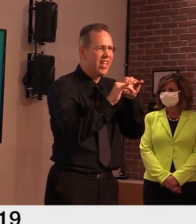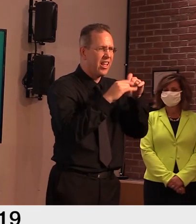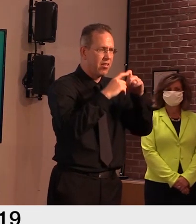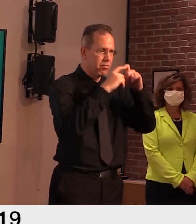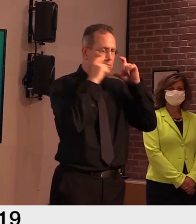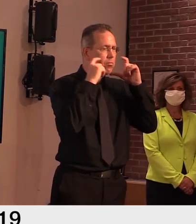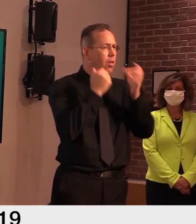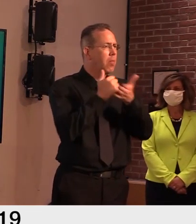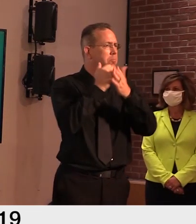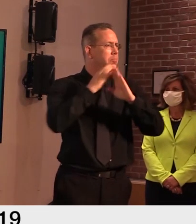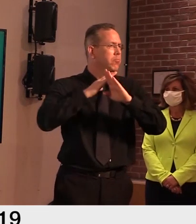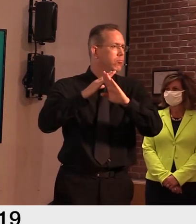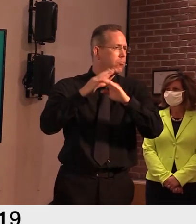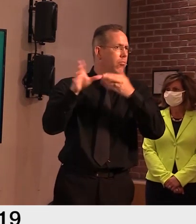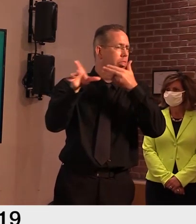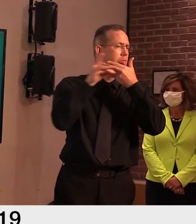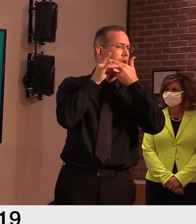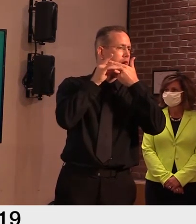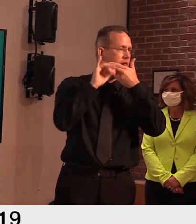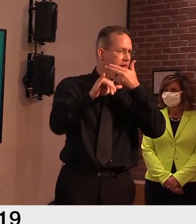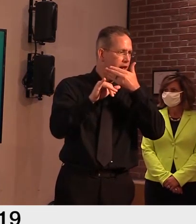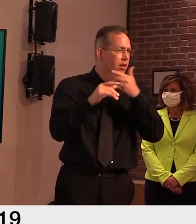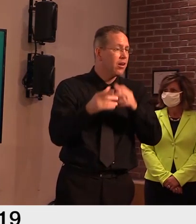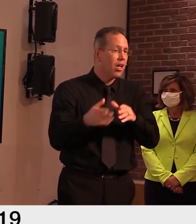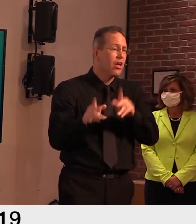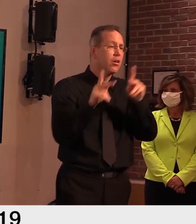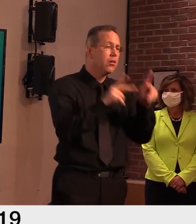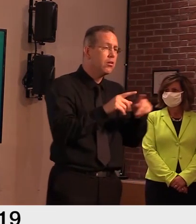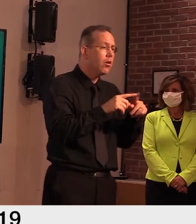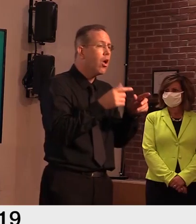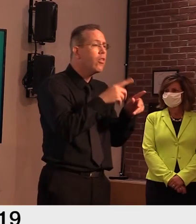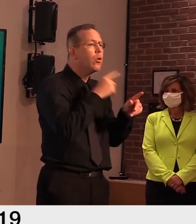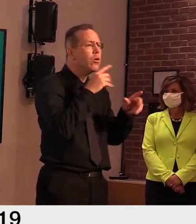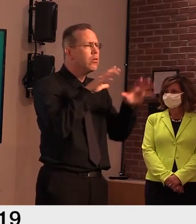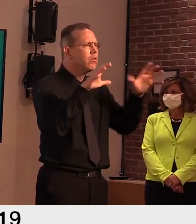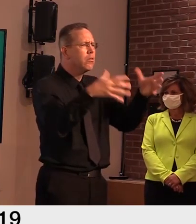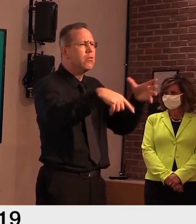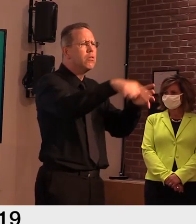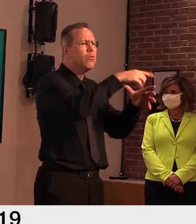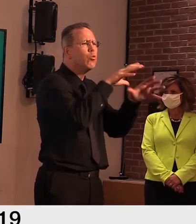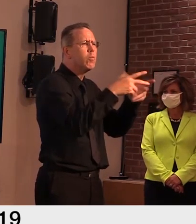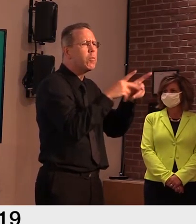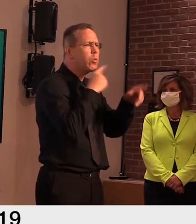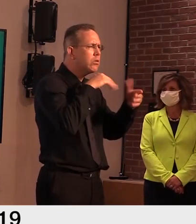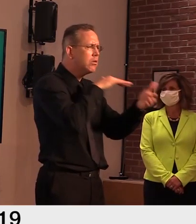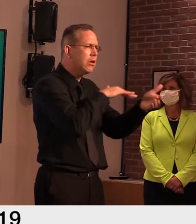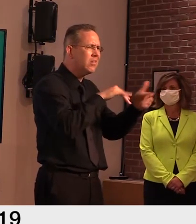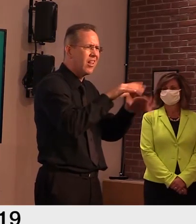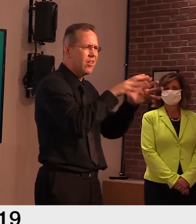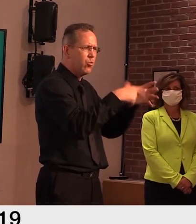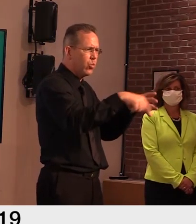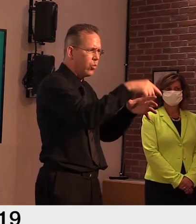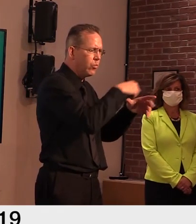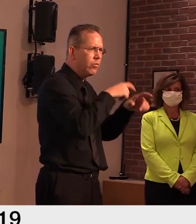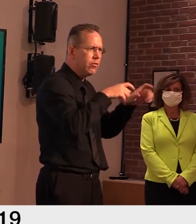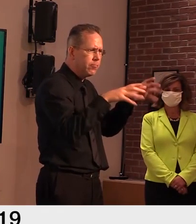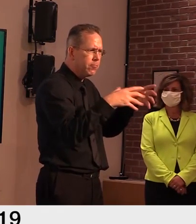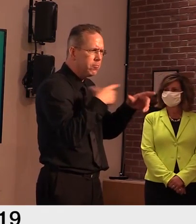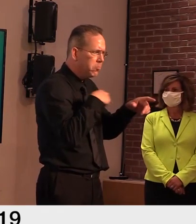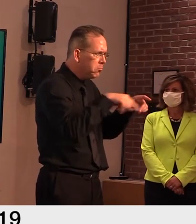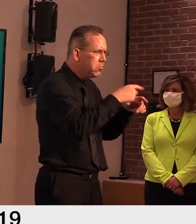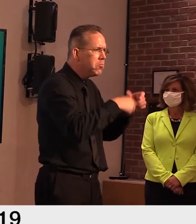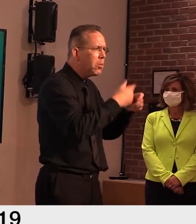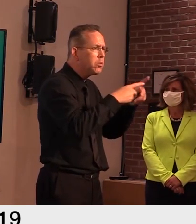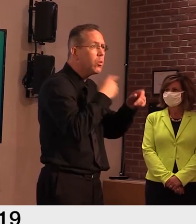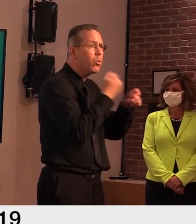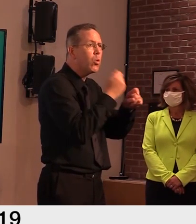but there's data that looks at actual droplets and where and how they travel and how a mask might protect you from